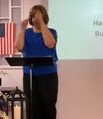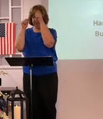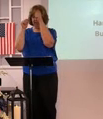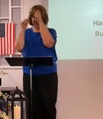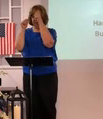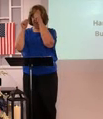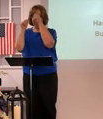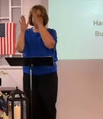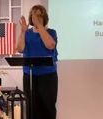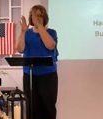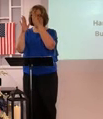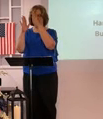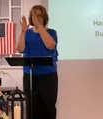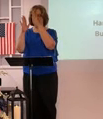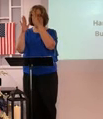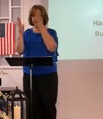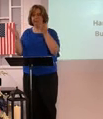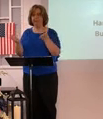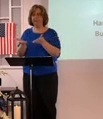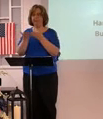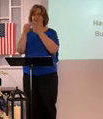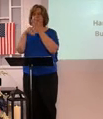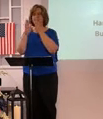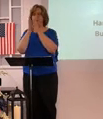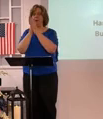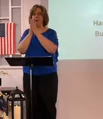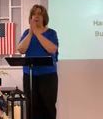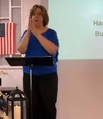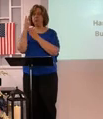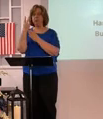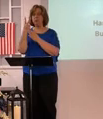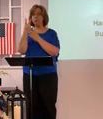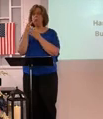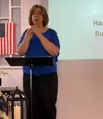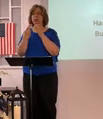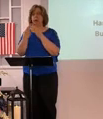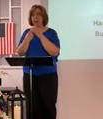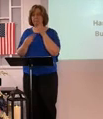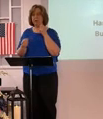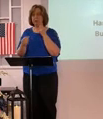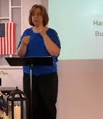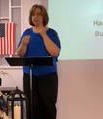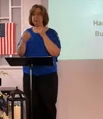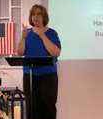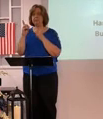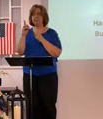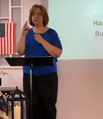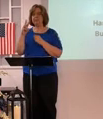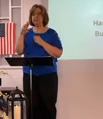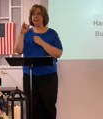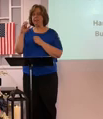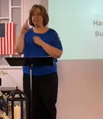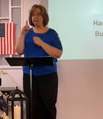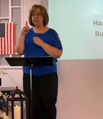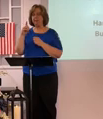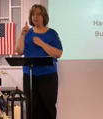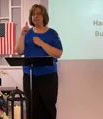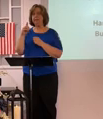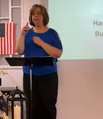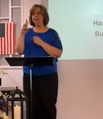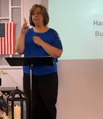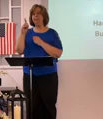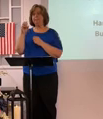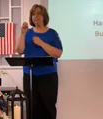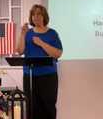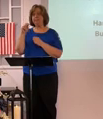I just want to lift Dave and Denise and Jim and Nicole up to you today, Lord, and just encourage them and just open our hearts so we can